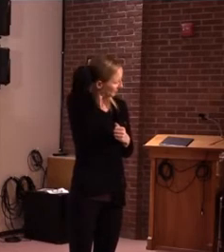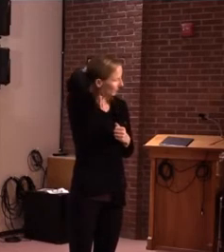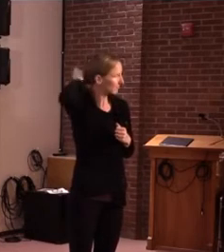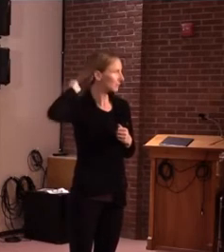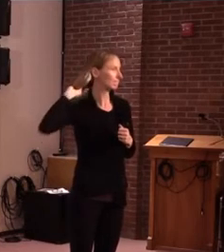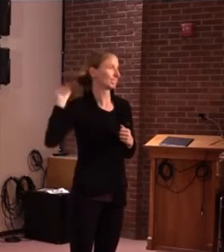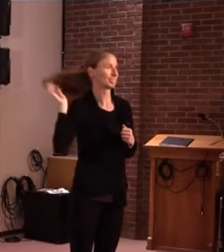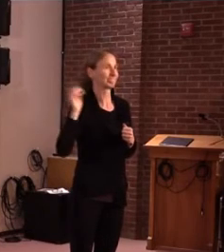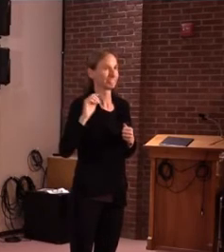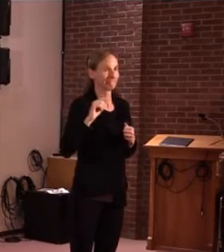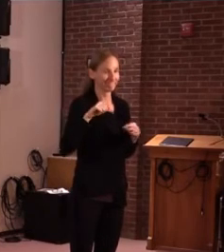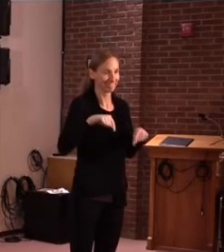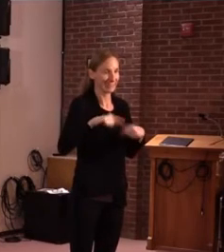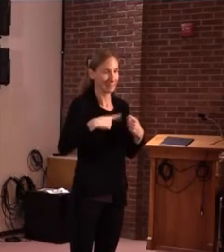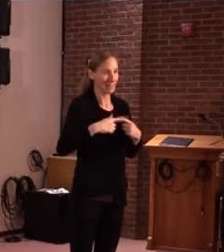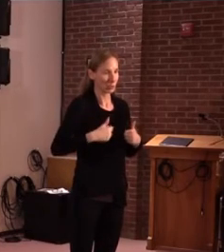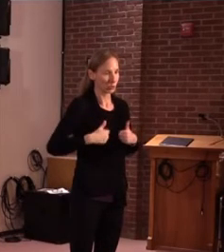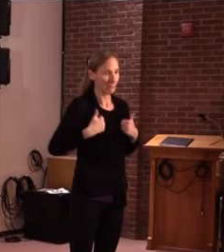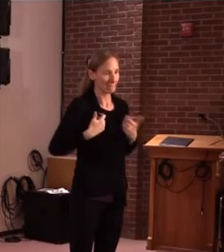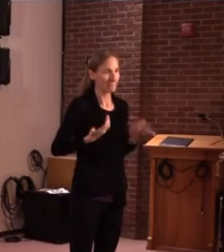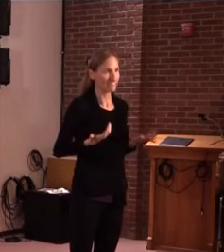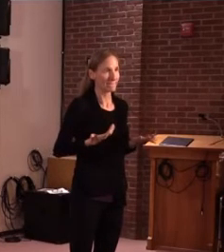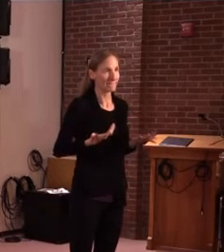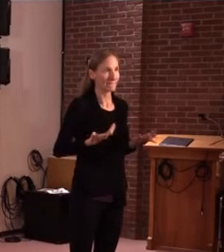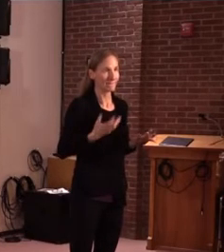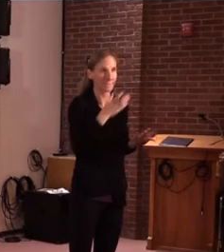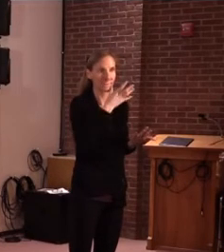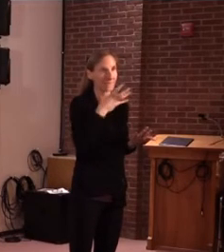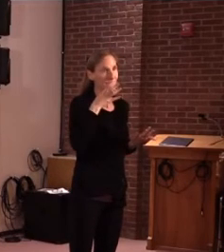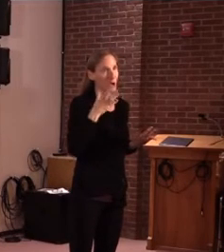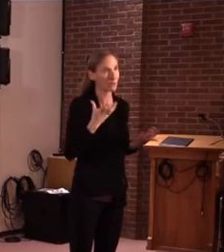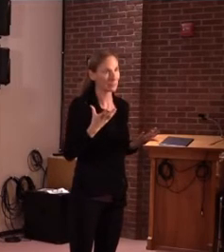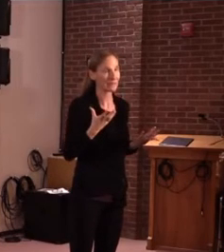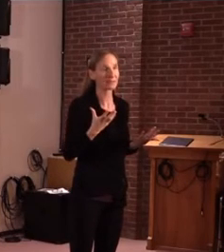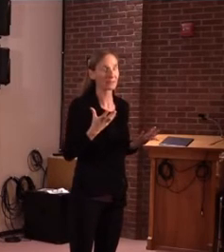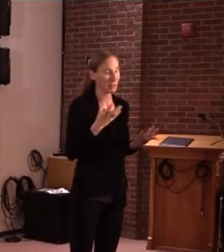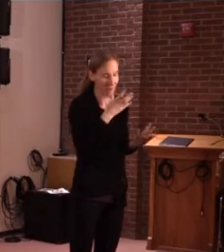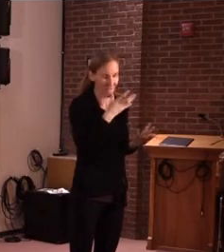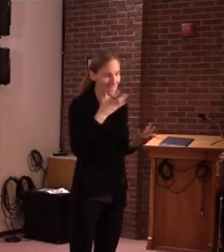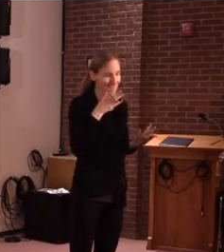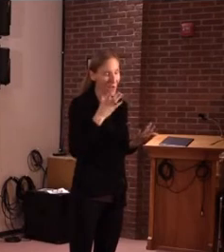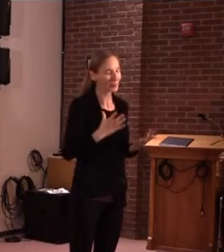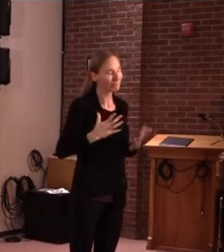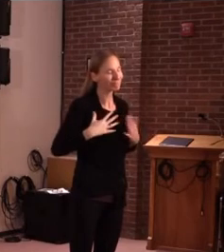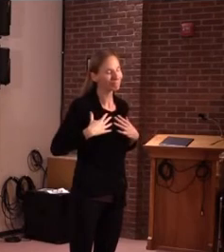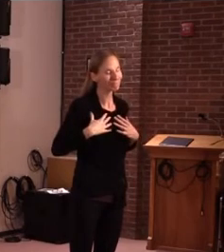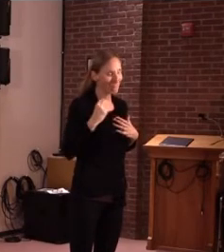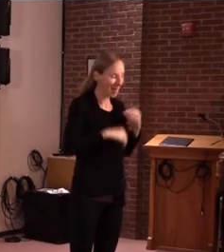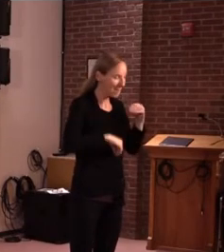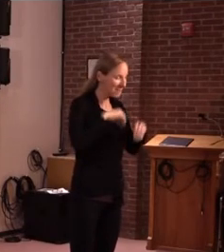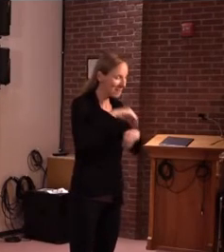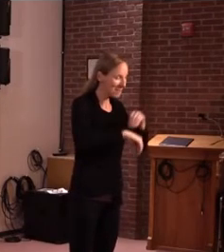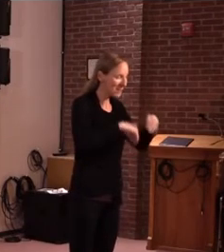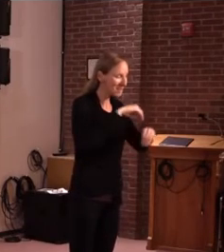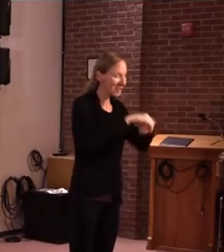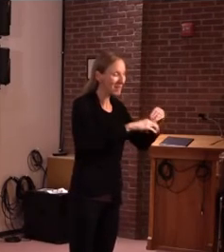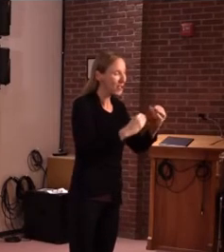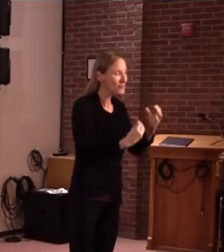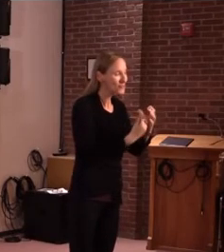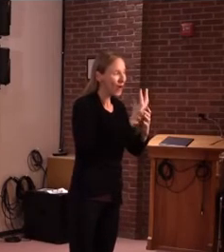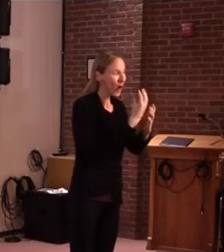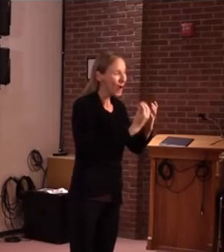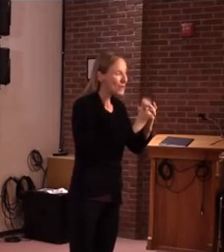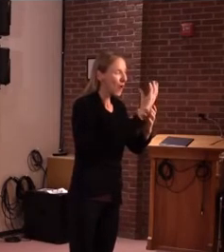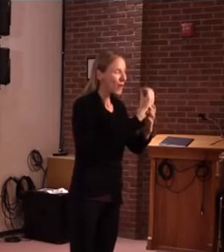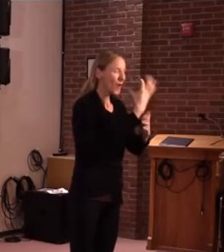is about survival. And on farms, there's many days of rewards where, you know, you plant something, it grows, and you get a